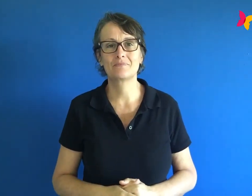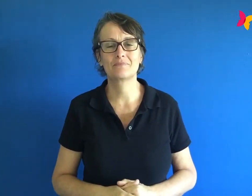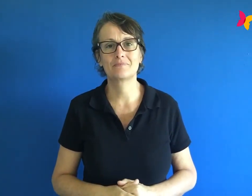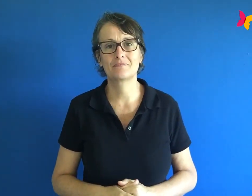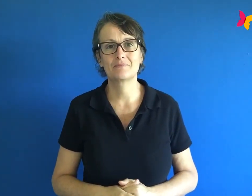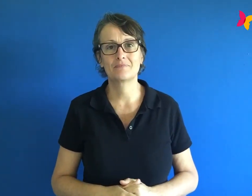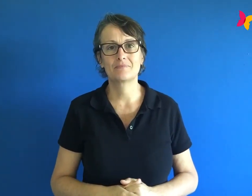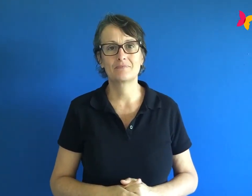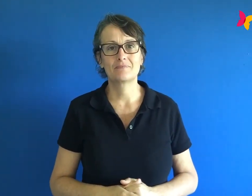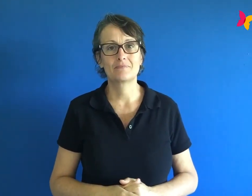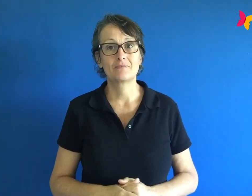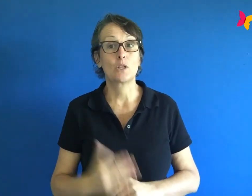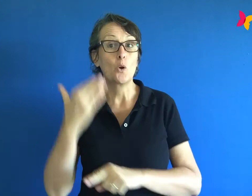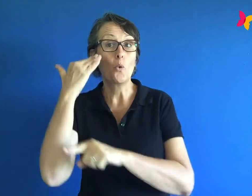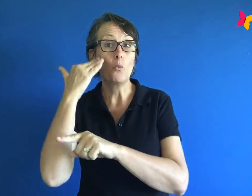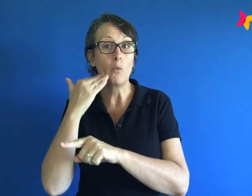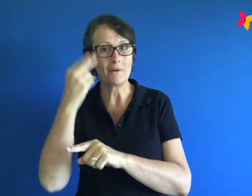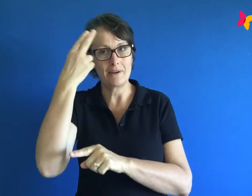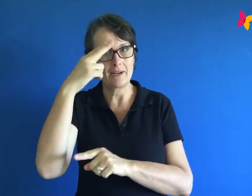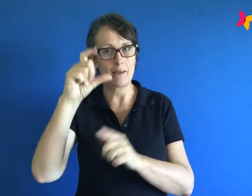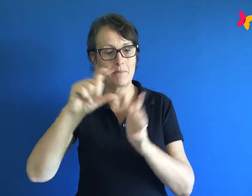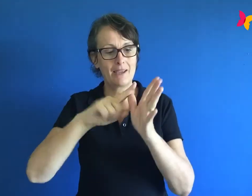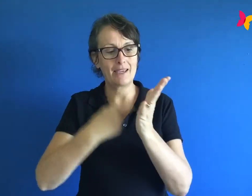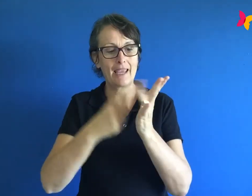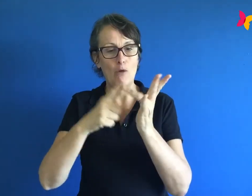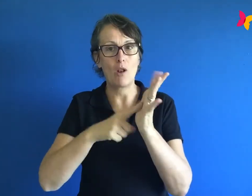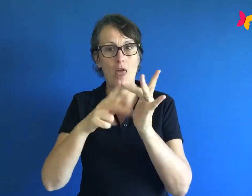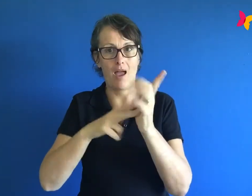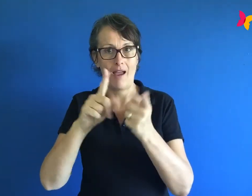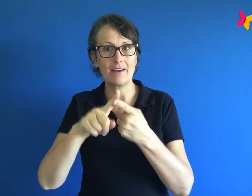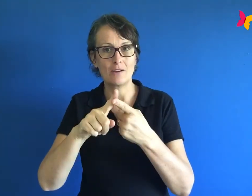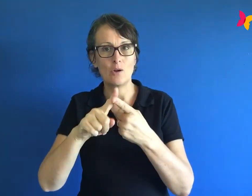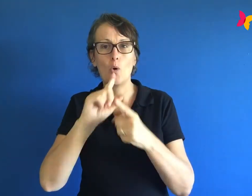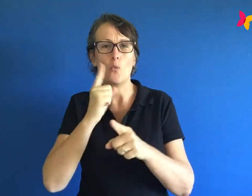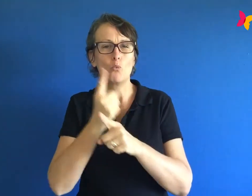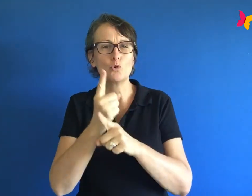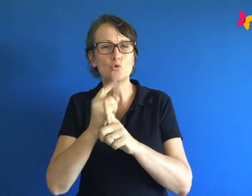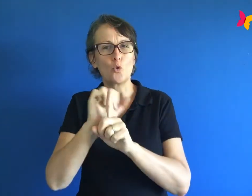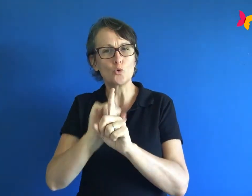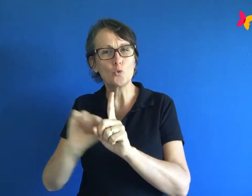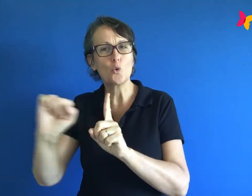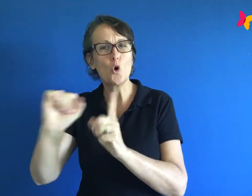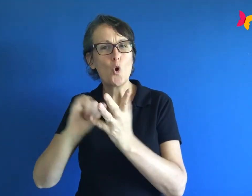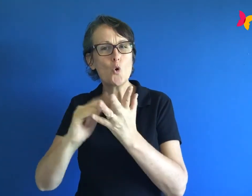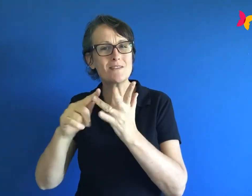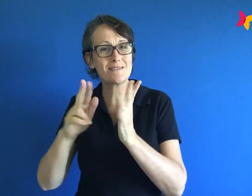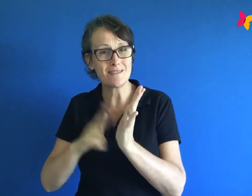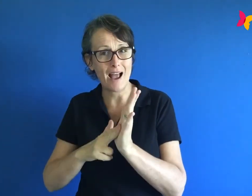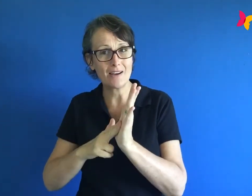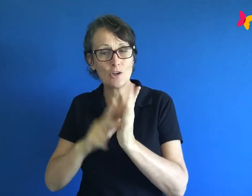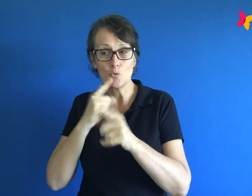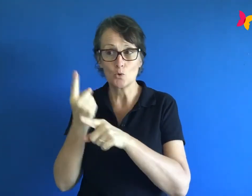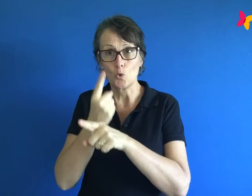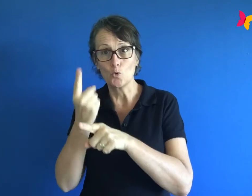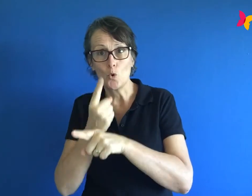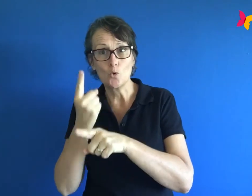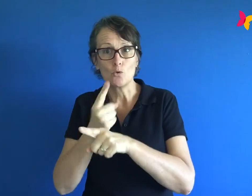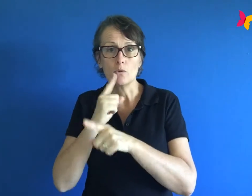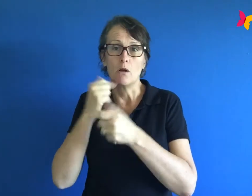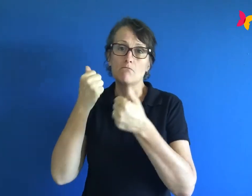I was talking to him and he eventually fell asleep, but he was so agitated when he was awake. I was worried that he was